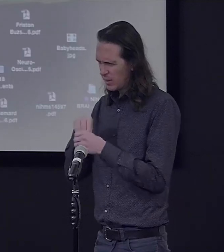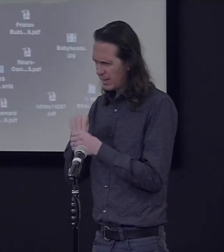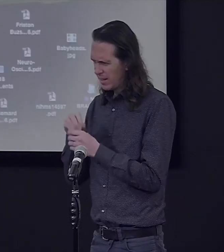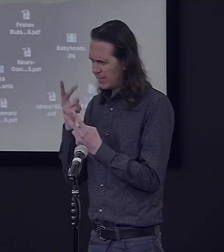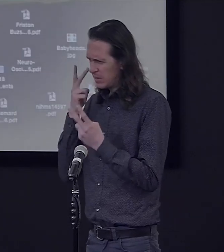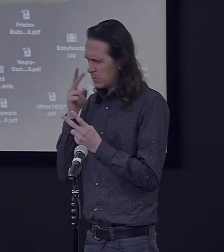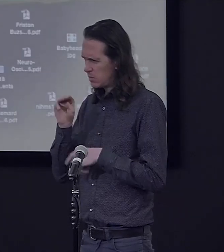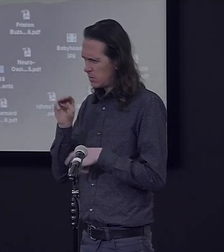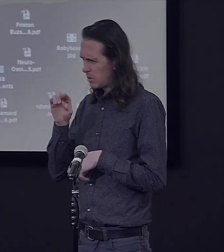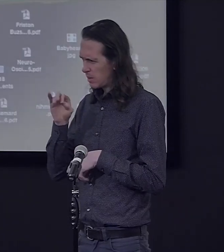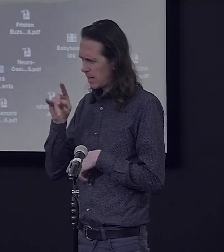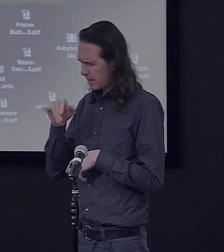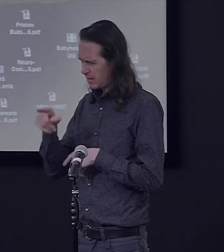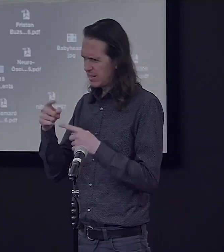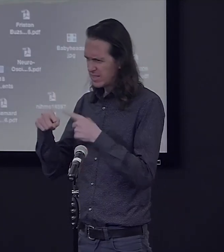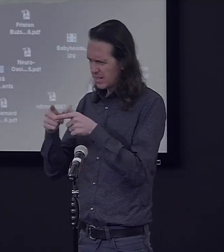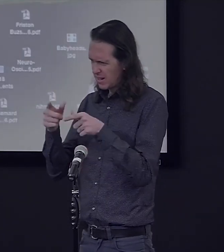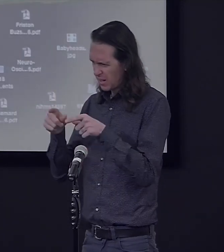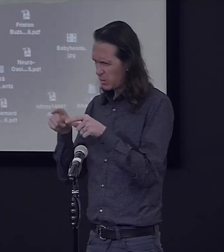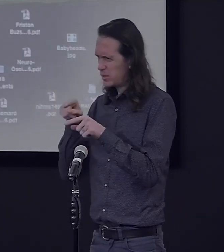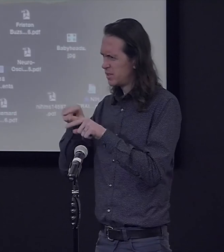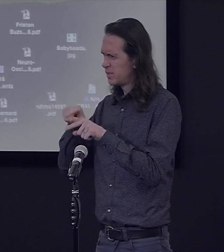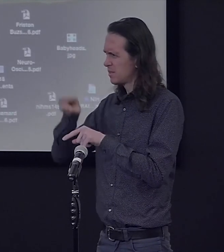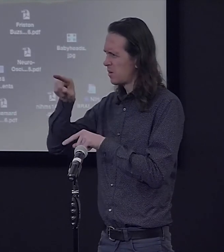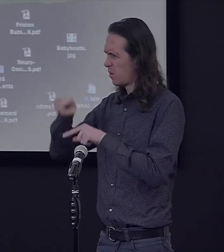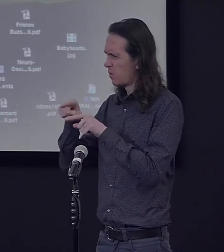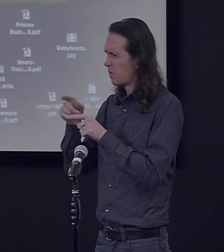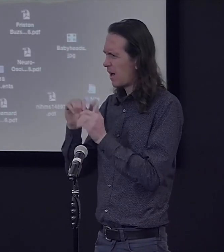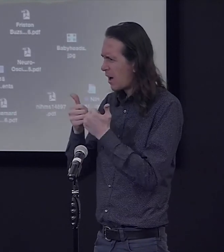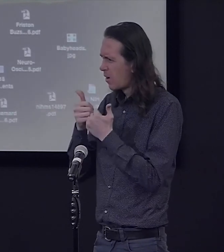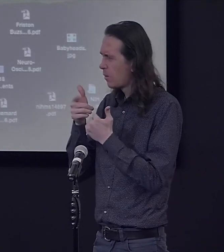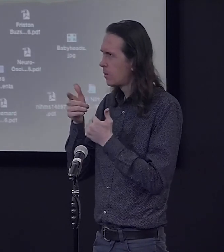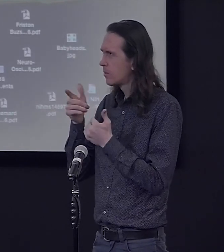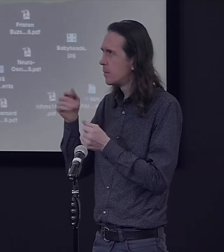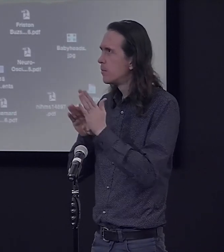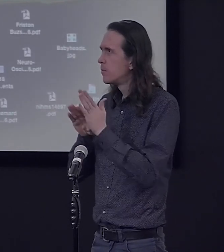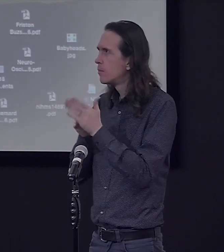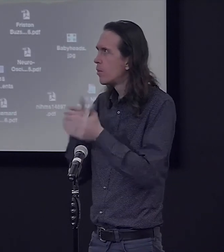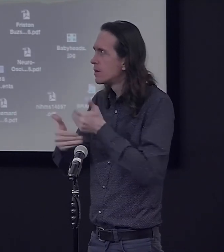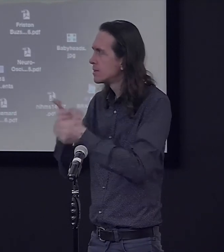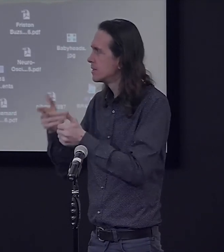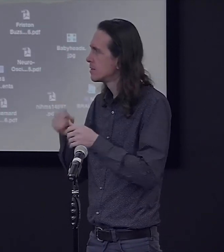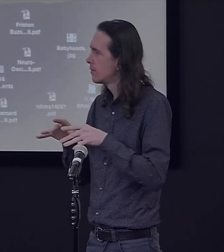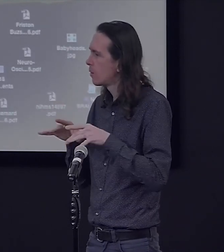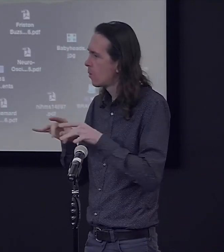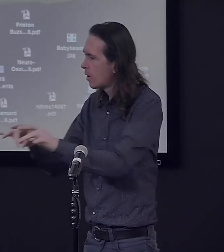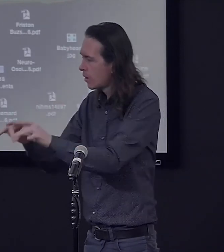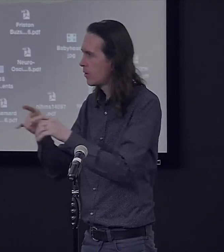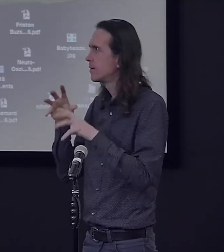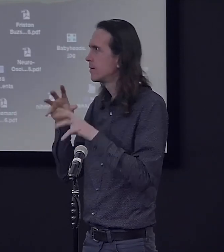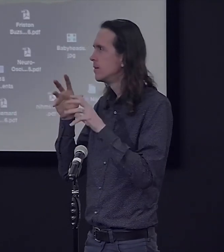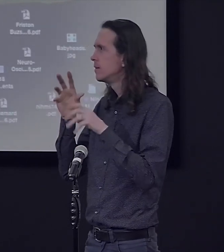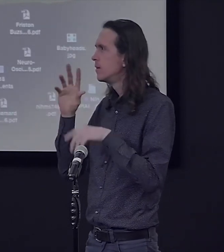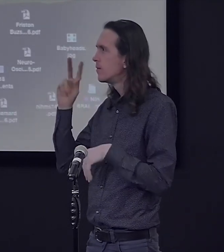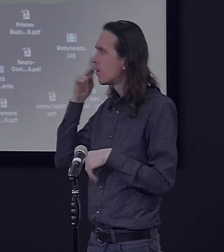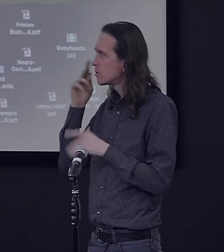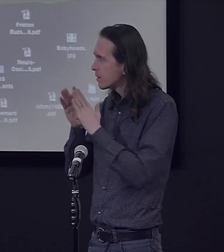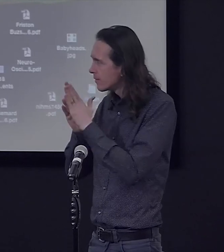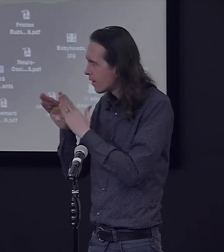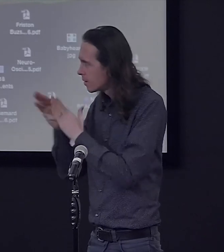your thoughts and you said you know within the visual modality um you know how how they're